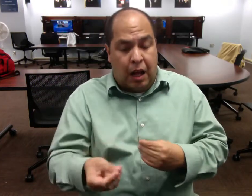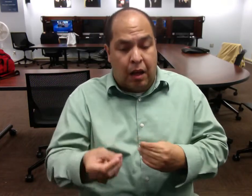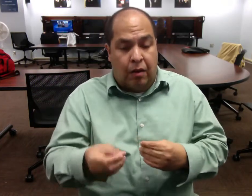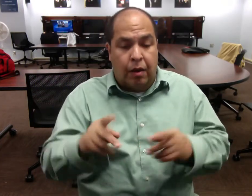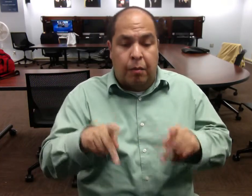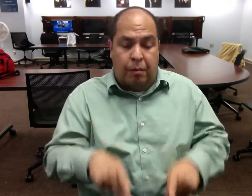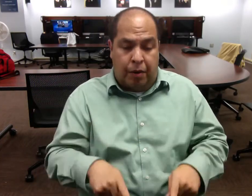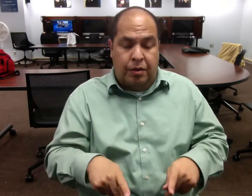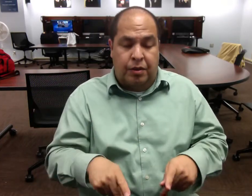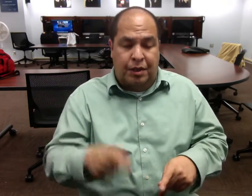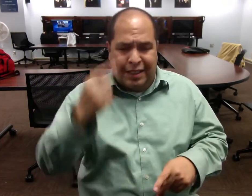easily.